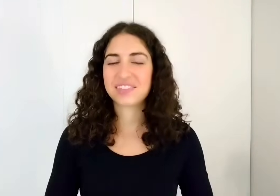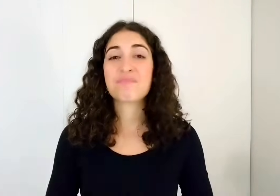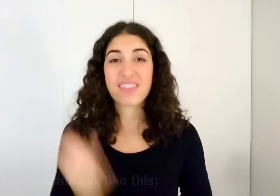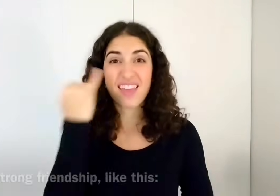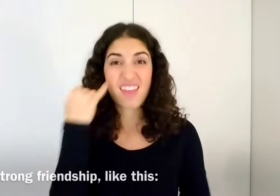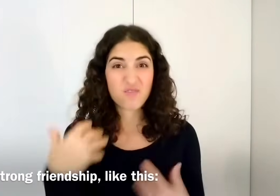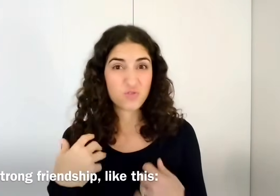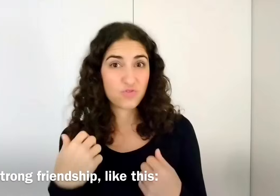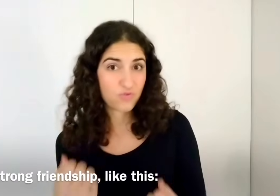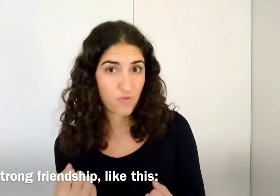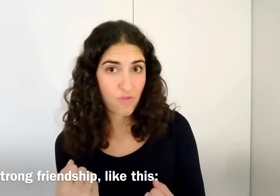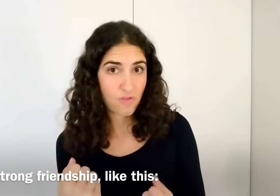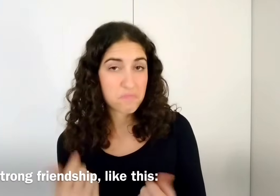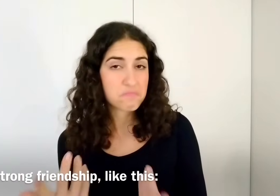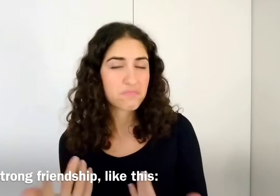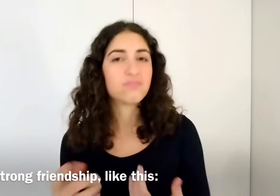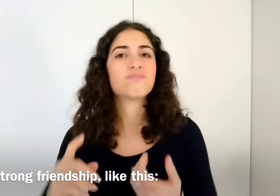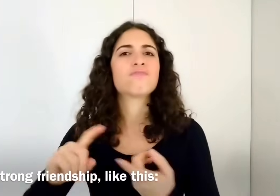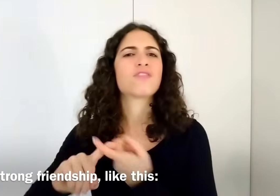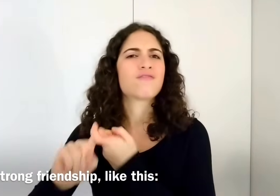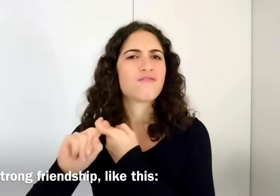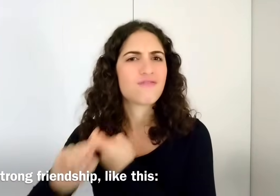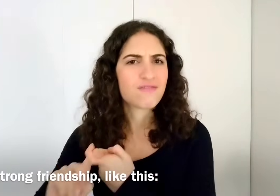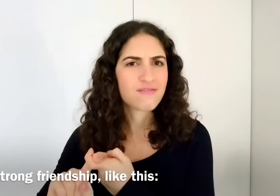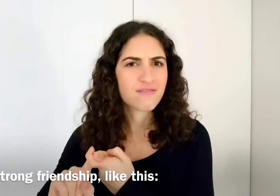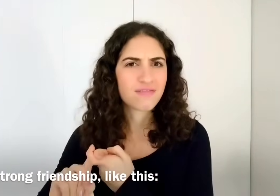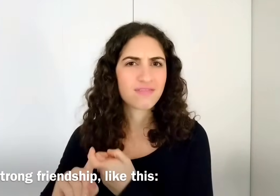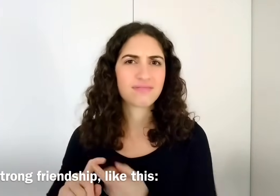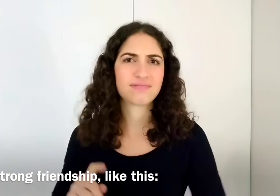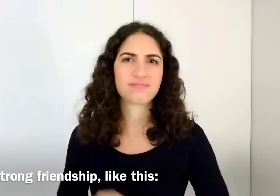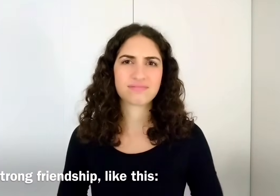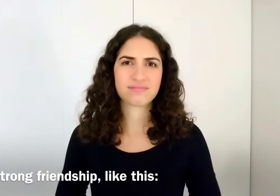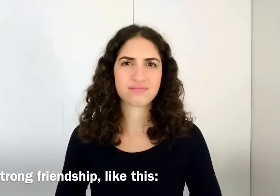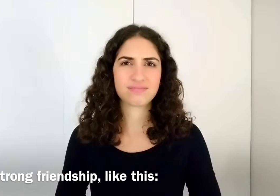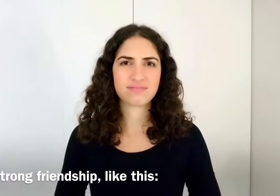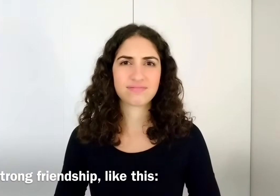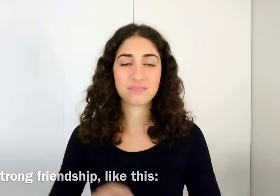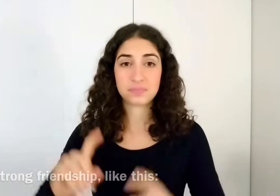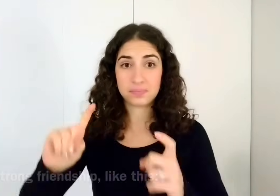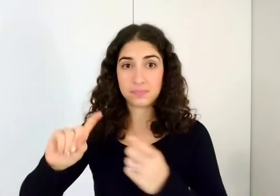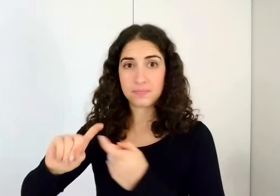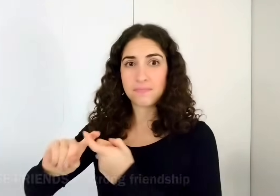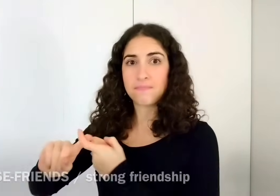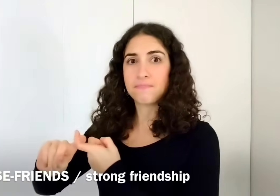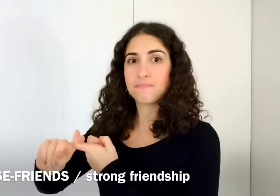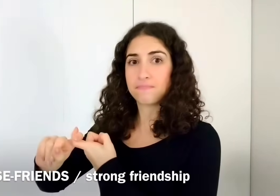Again, friend. And if it's a strong friendship, like that.